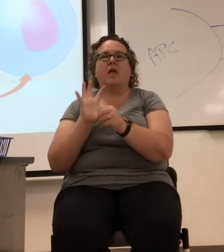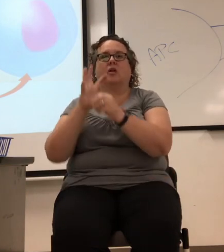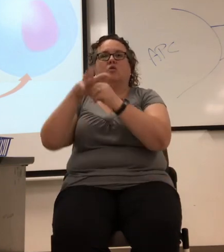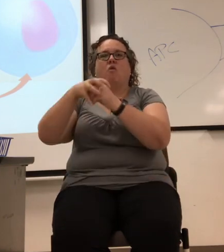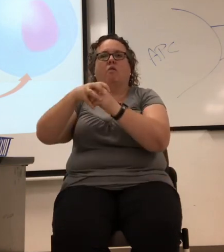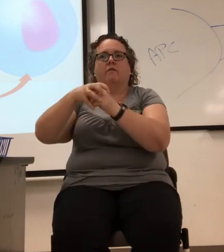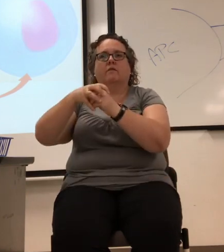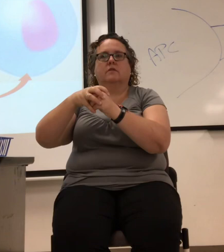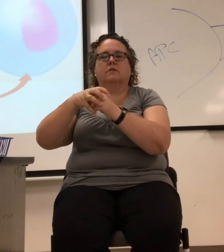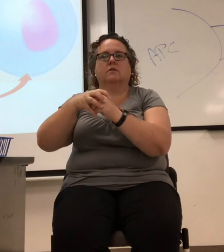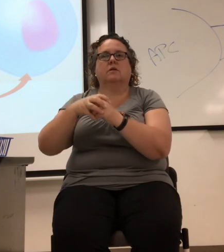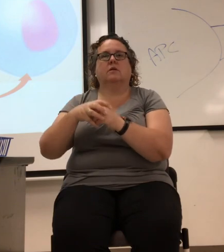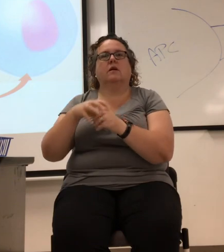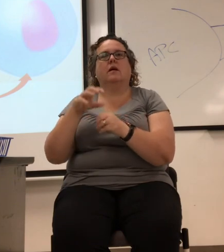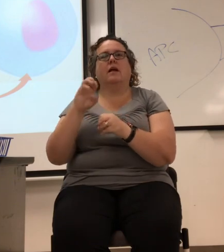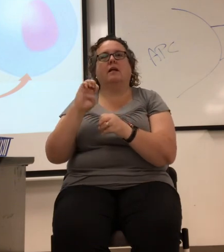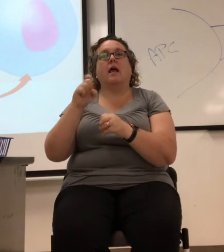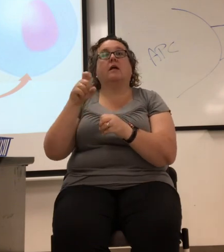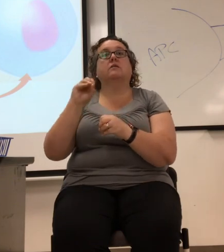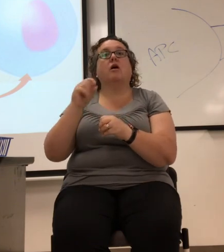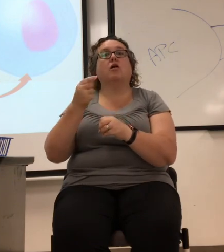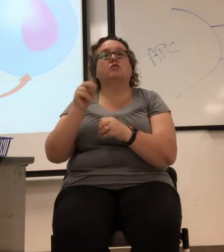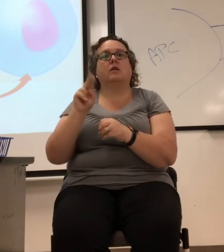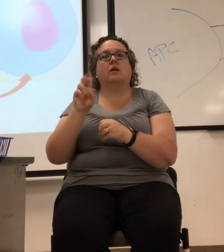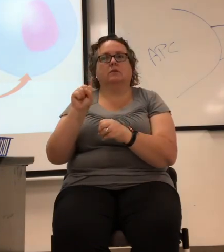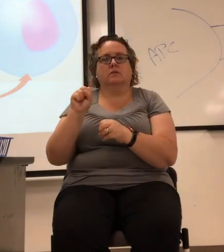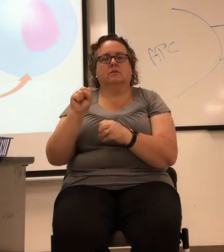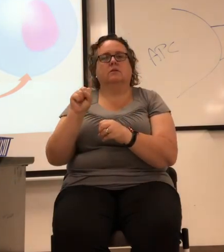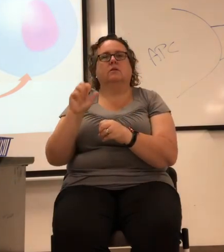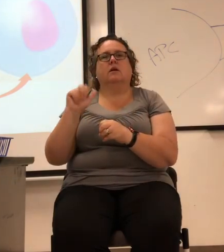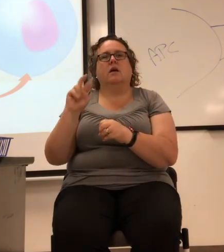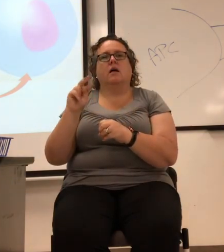exogenous antigen that is non-self.